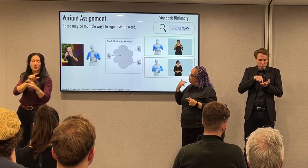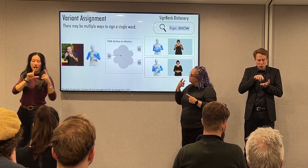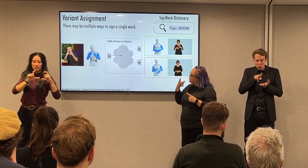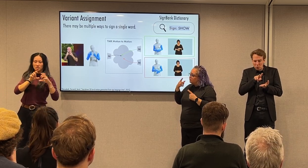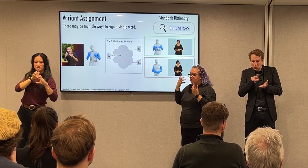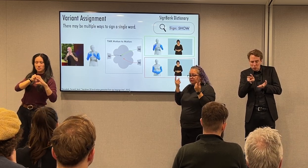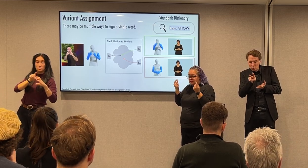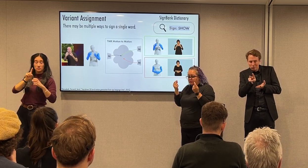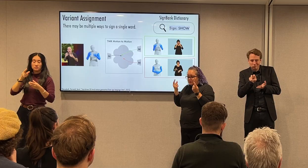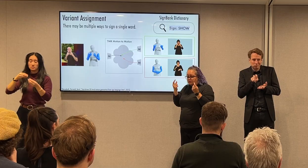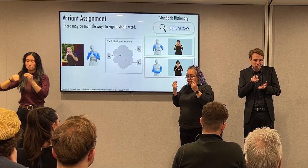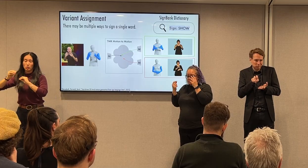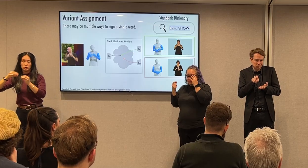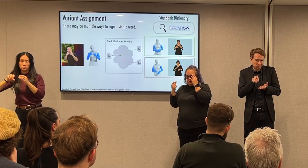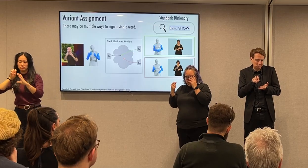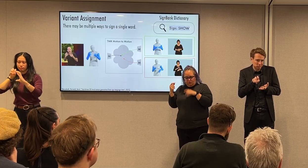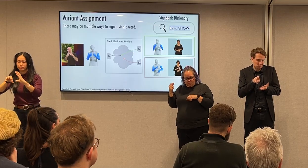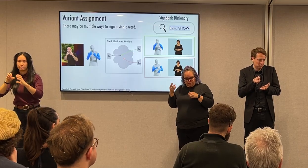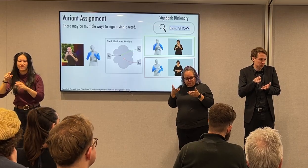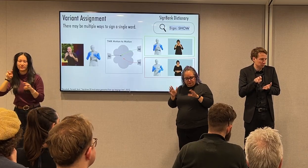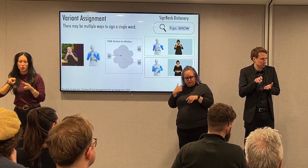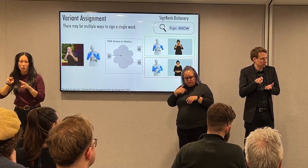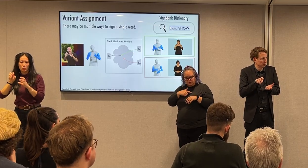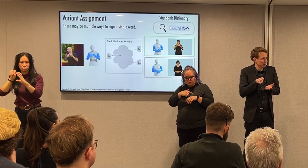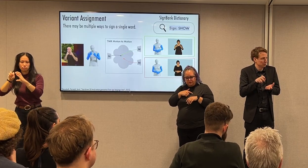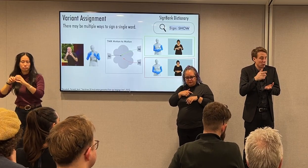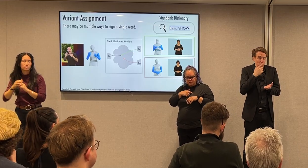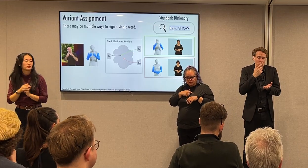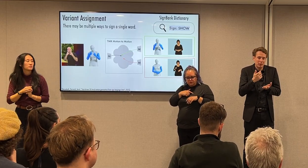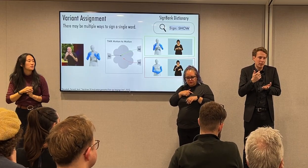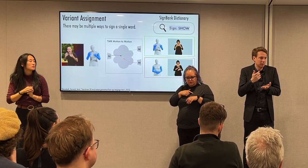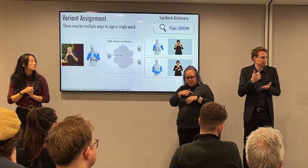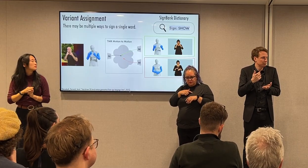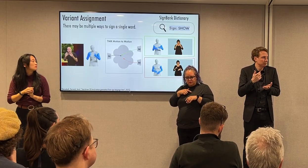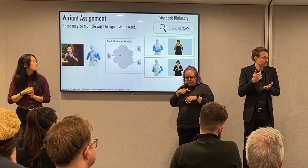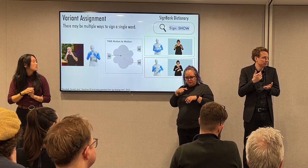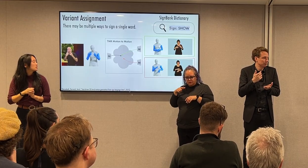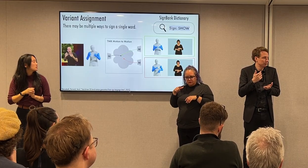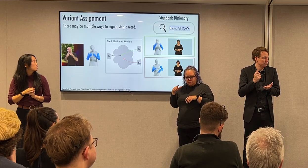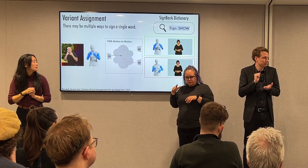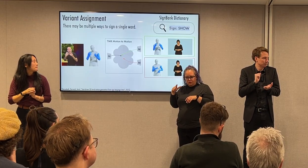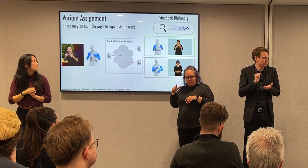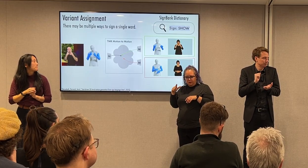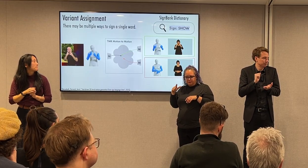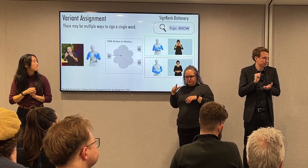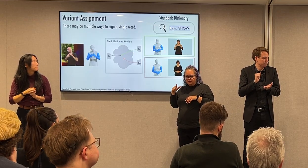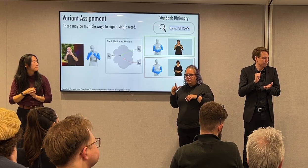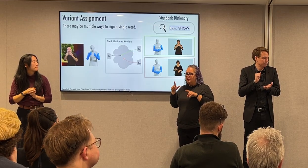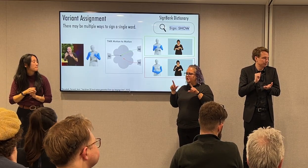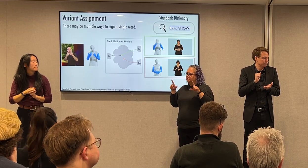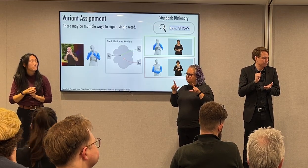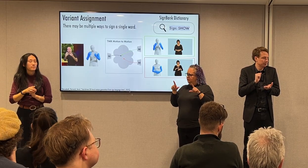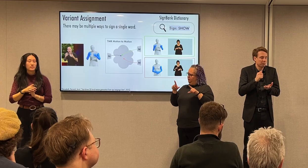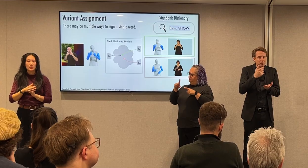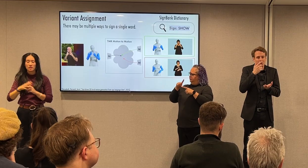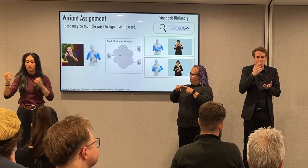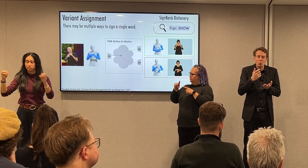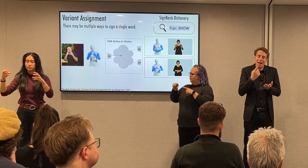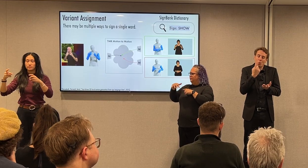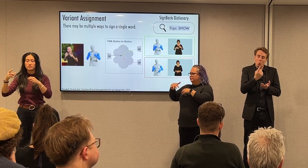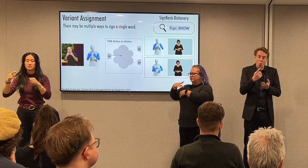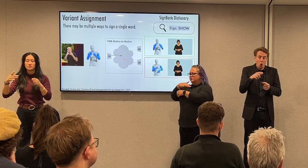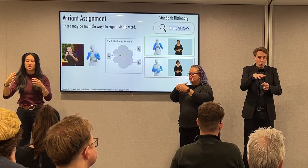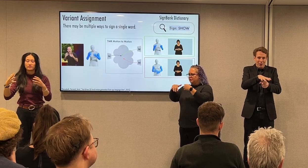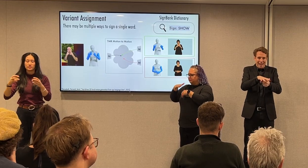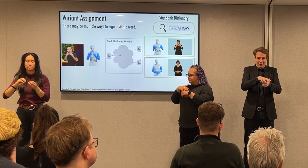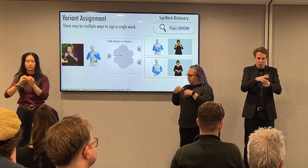what it does is that it allows us to bring into a common embedding space. Like